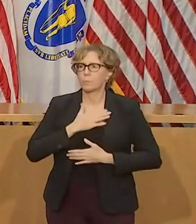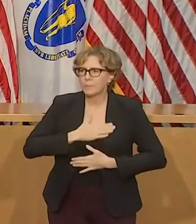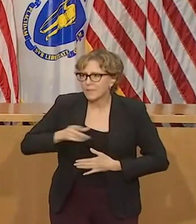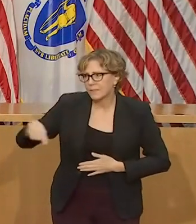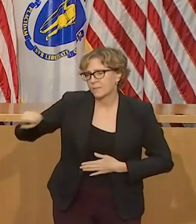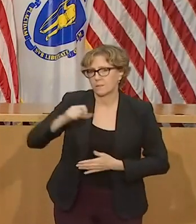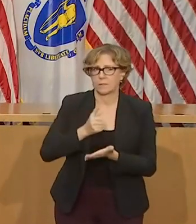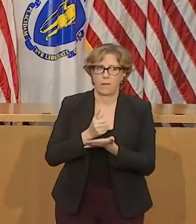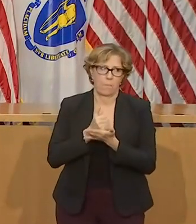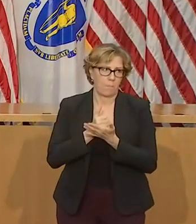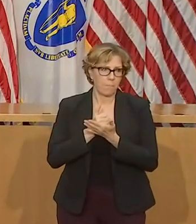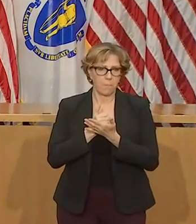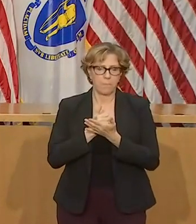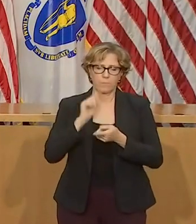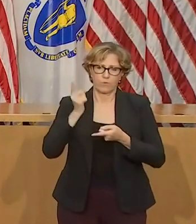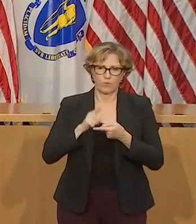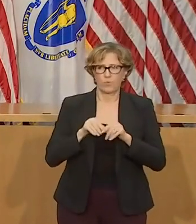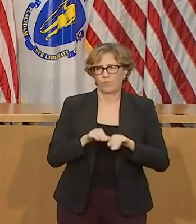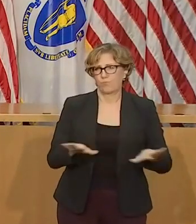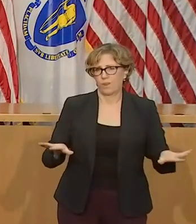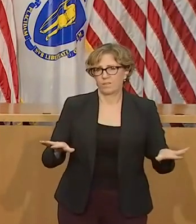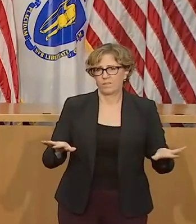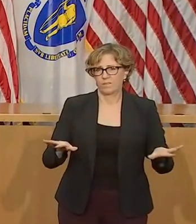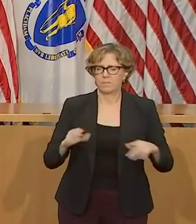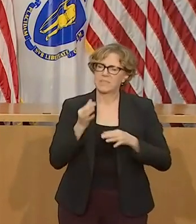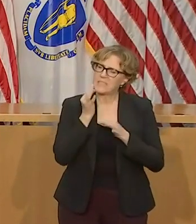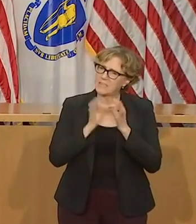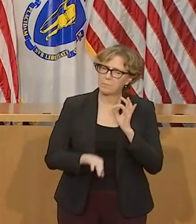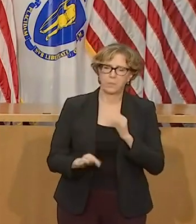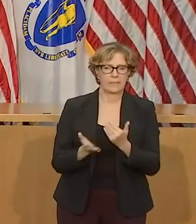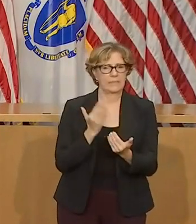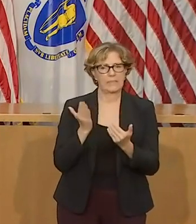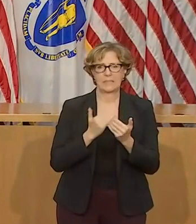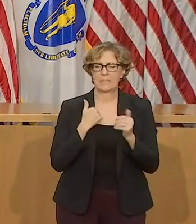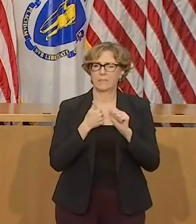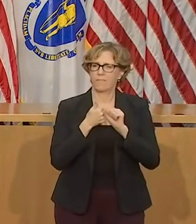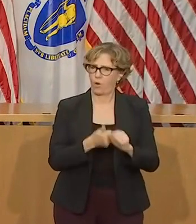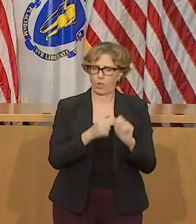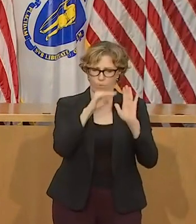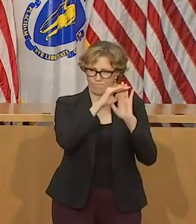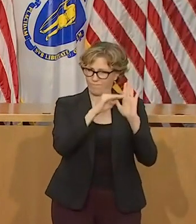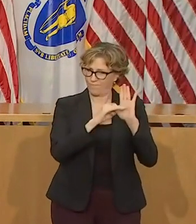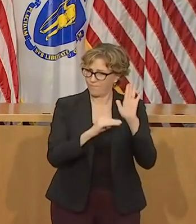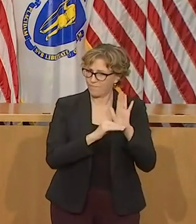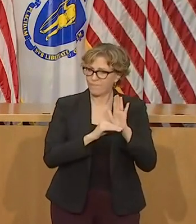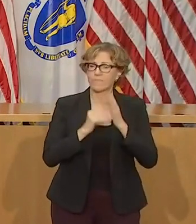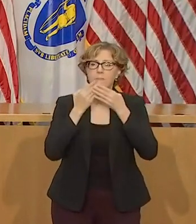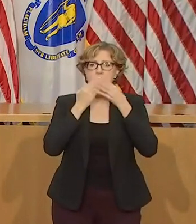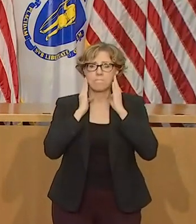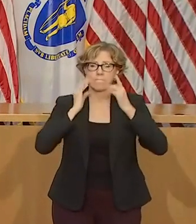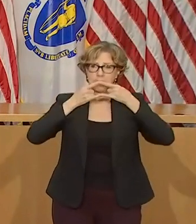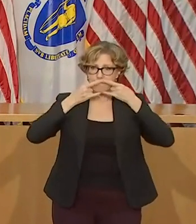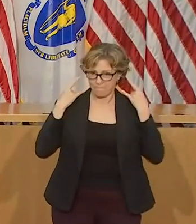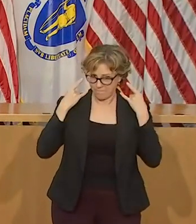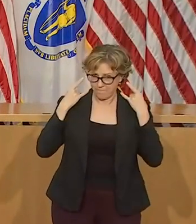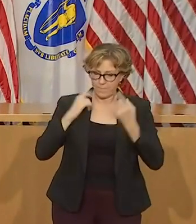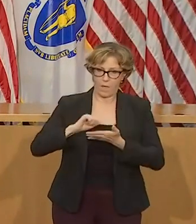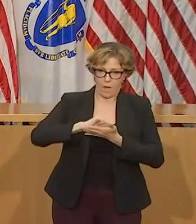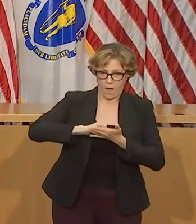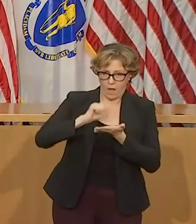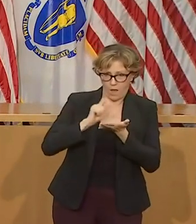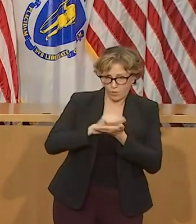and prevent the spread through the simple steps we've talked about before: face coverings, hand washing, hygiene, and social